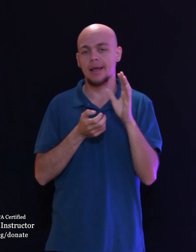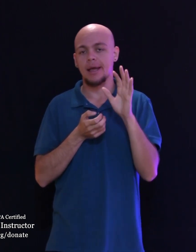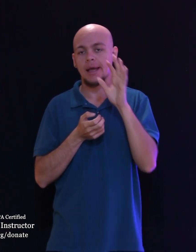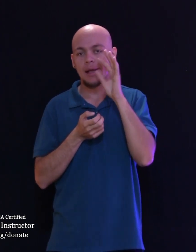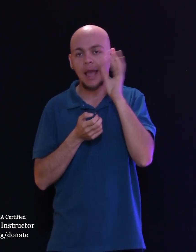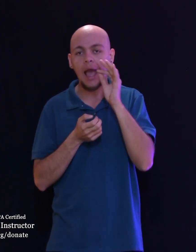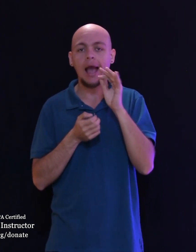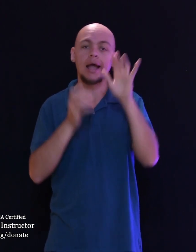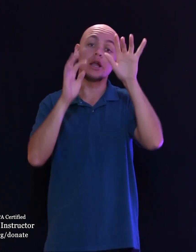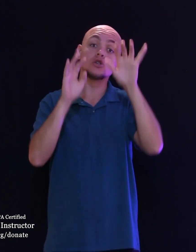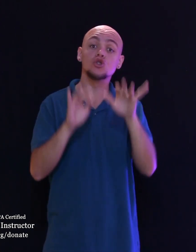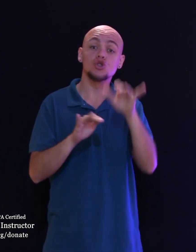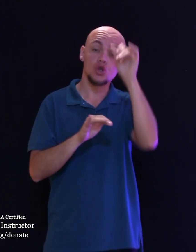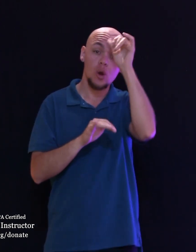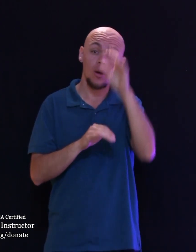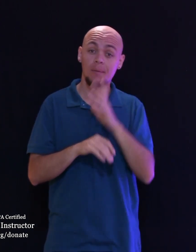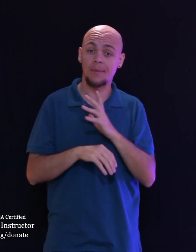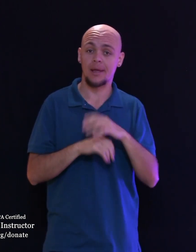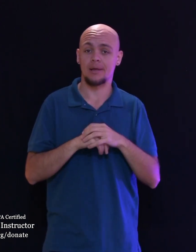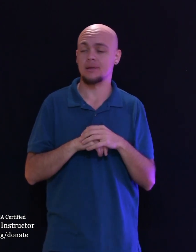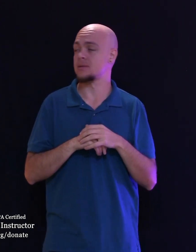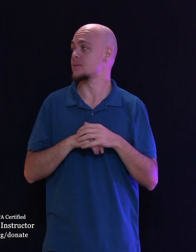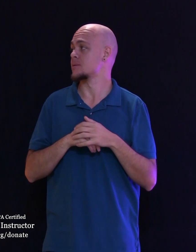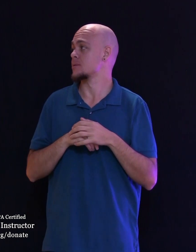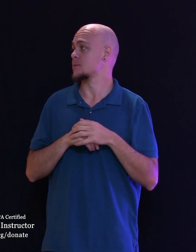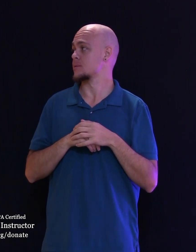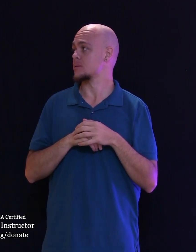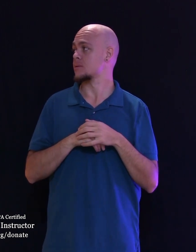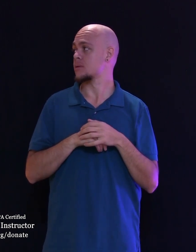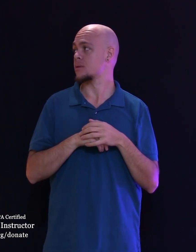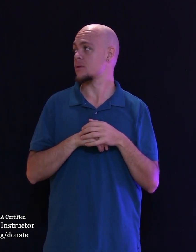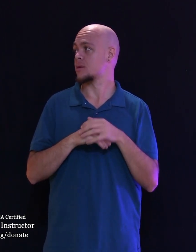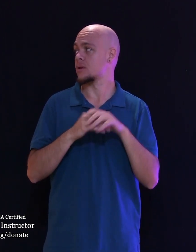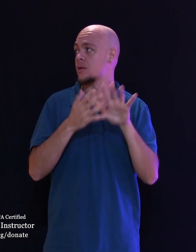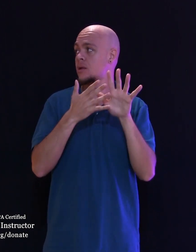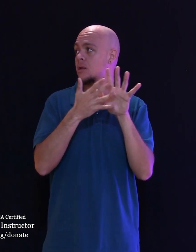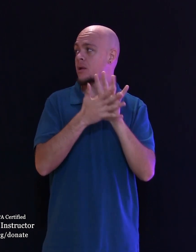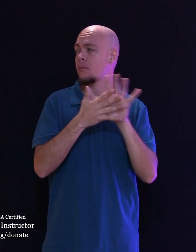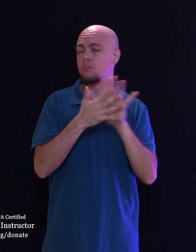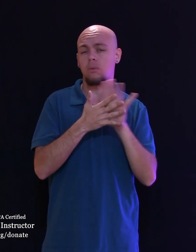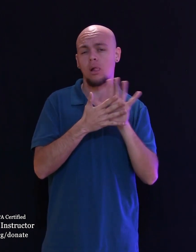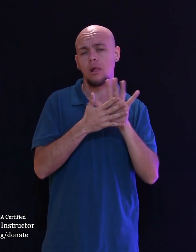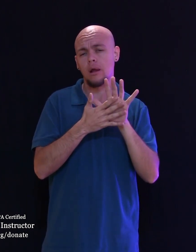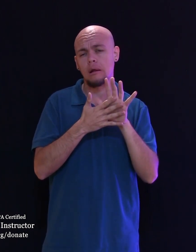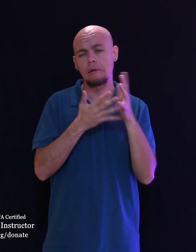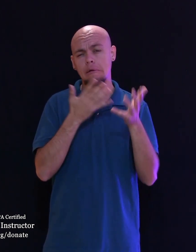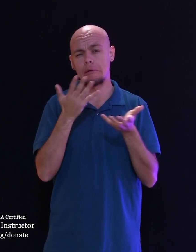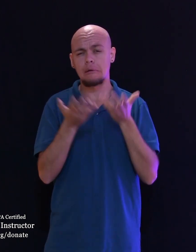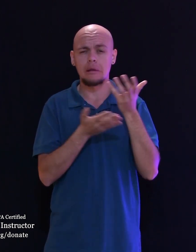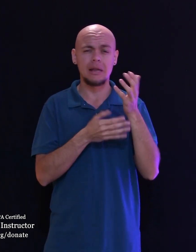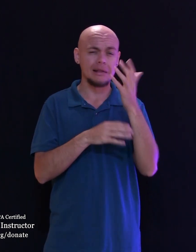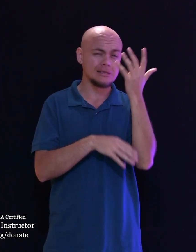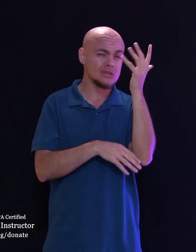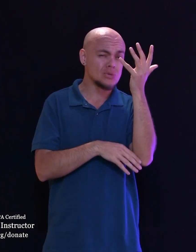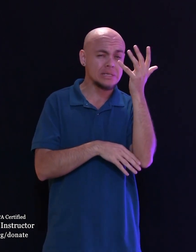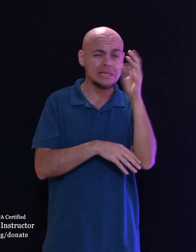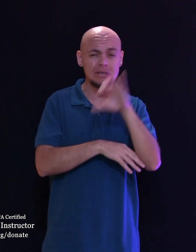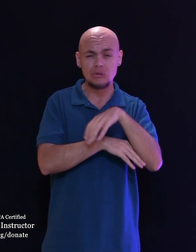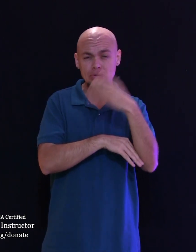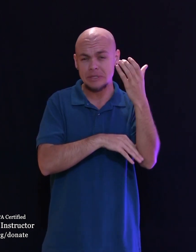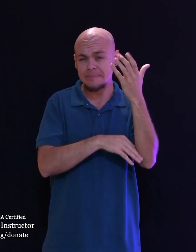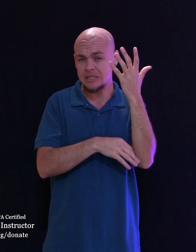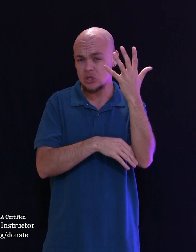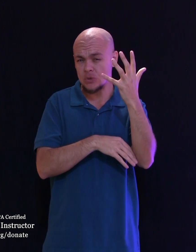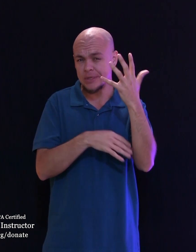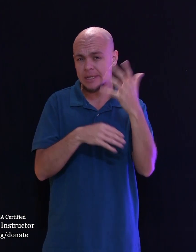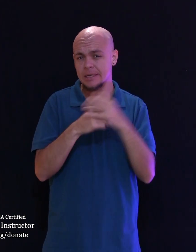abstract for me. A snowman, kind of blurred out, sort of Christmassy. Maybe it's like a tree or